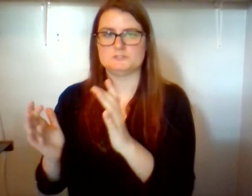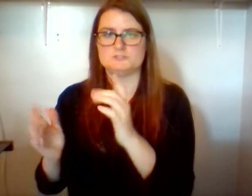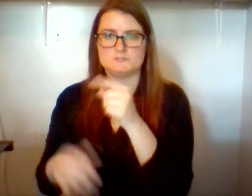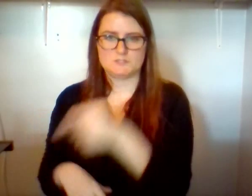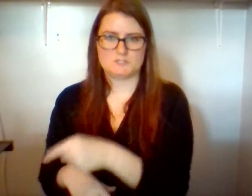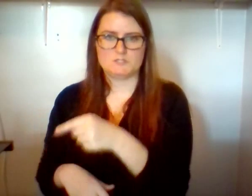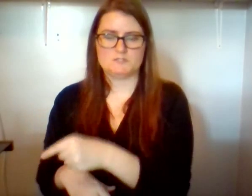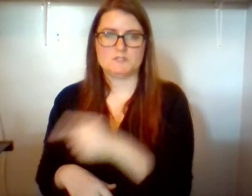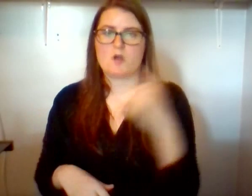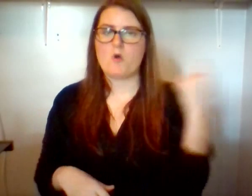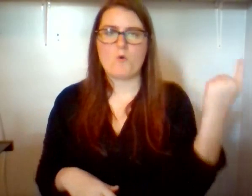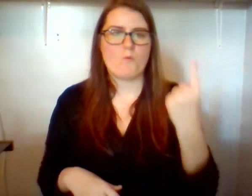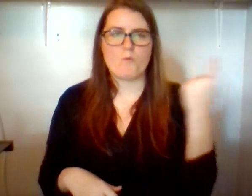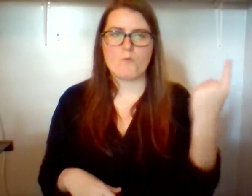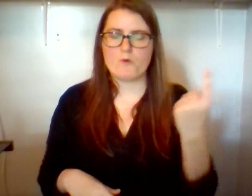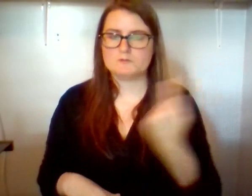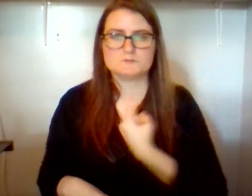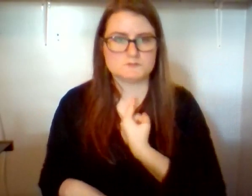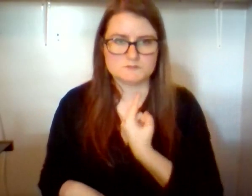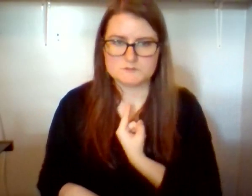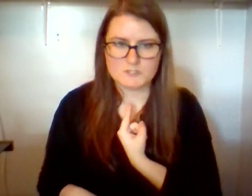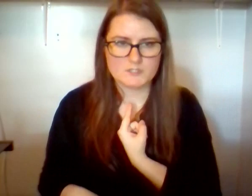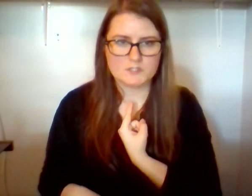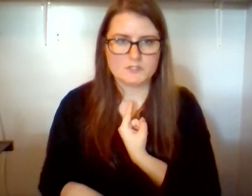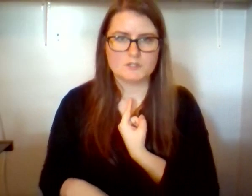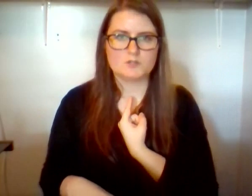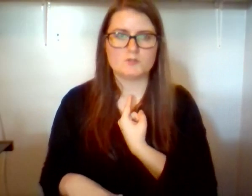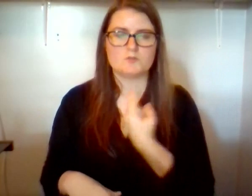not to be an incomplete human being. One can be